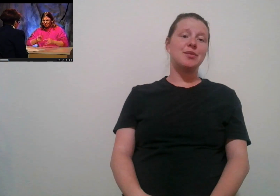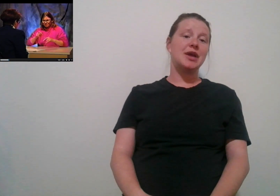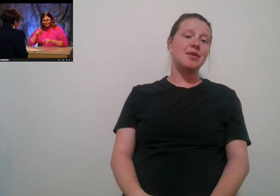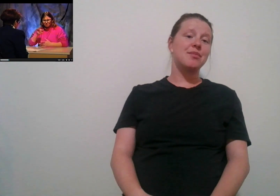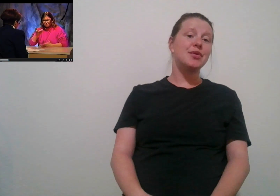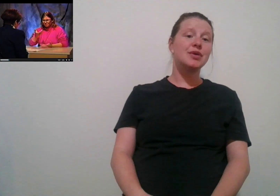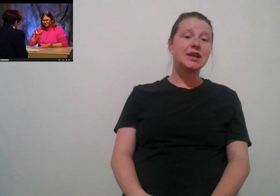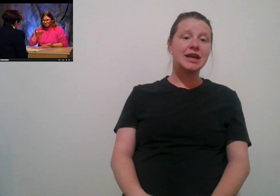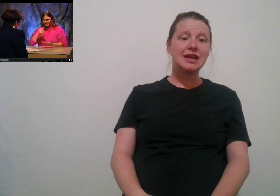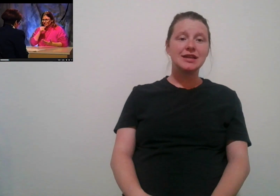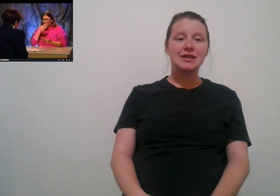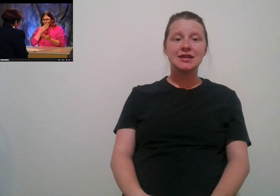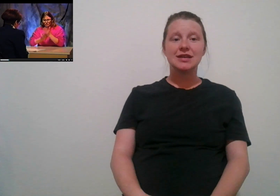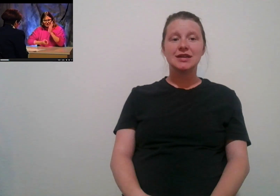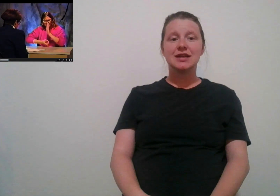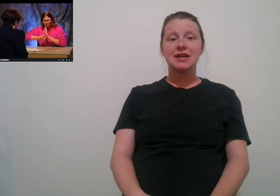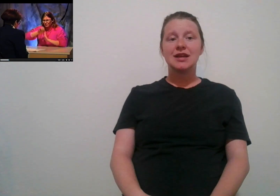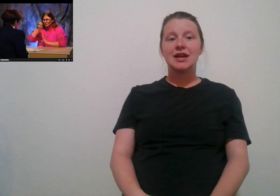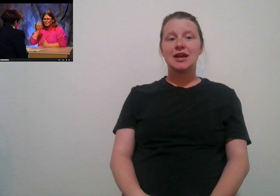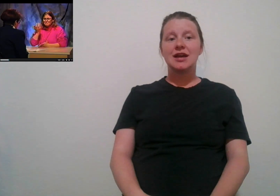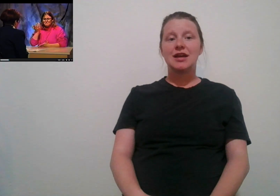if they're being bullied,